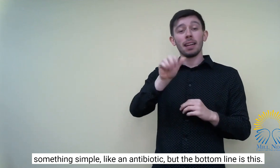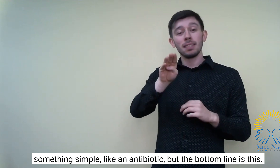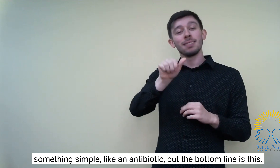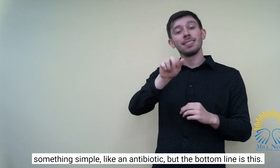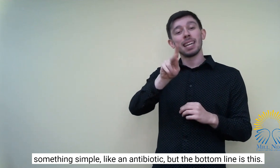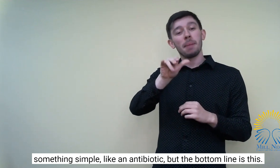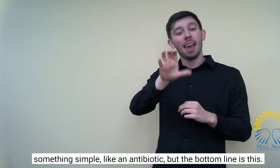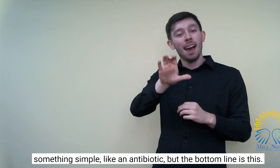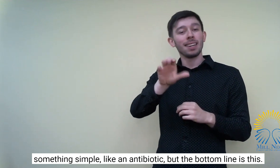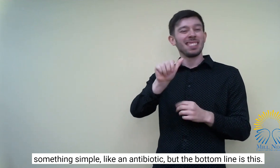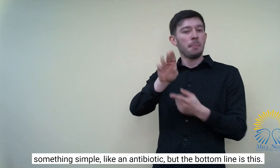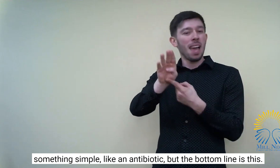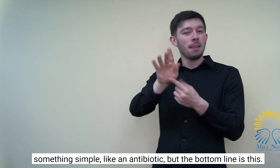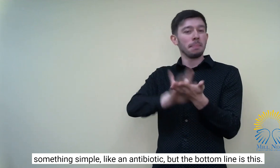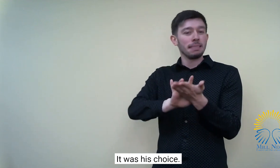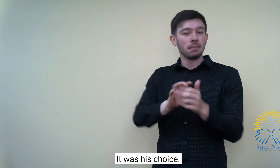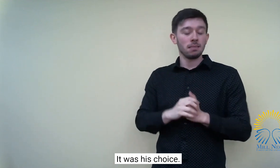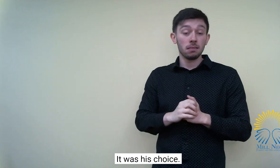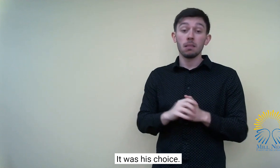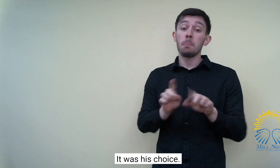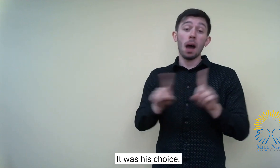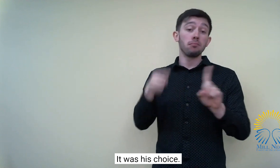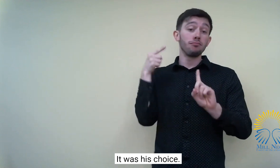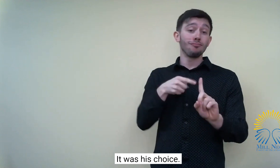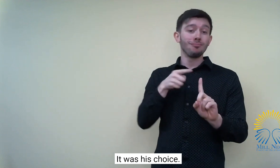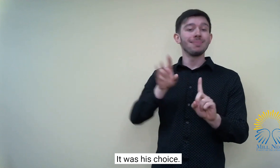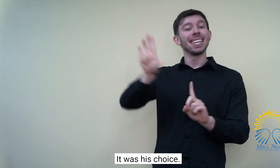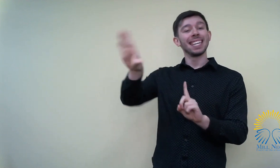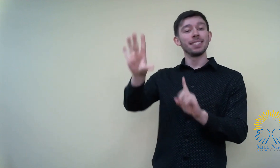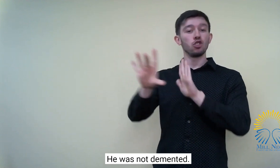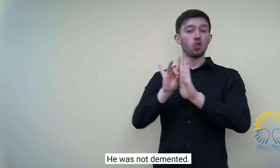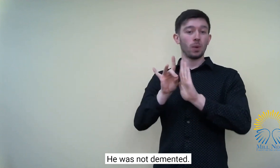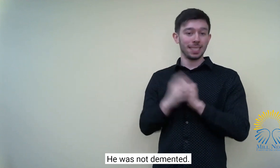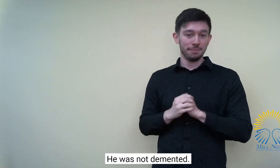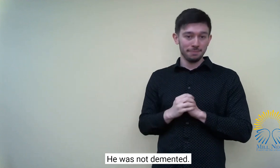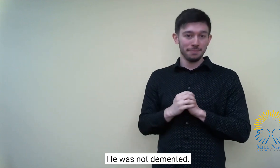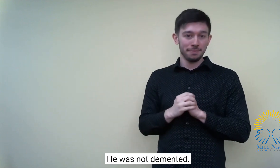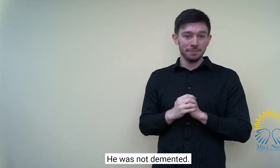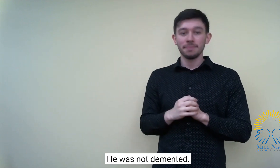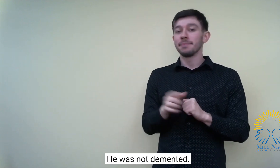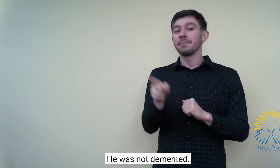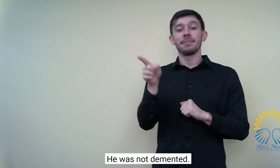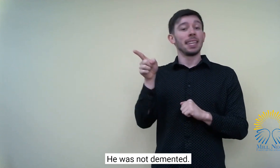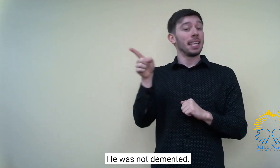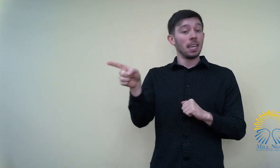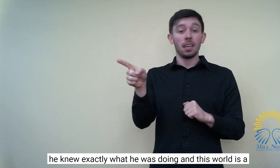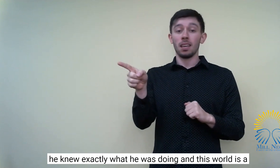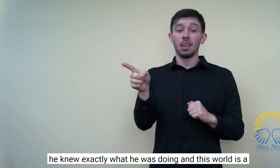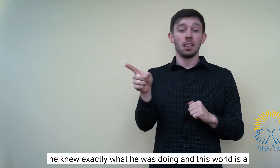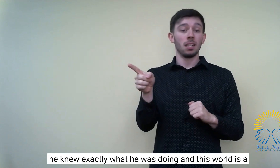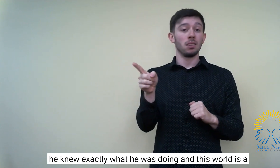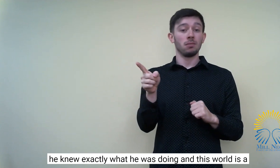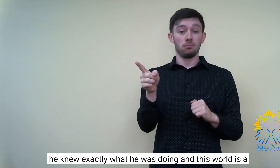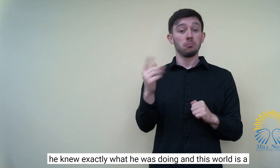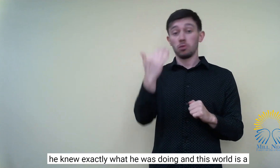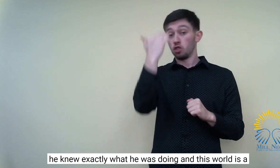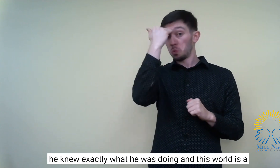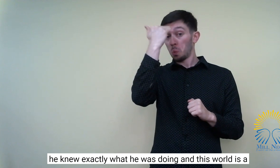But the bottom line is this: it was his choice. He was not demented. He knew exactly what he was